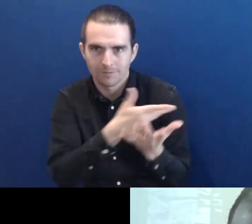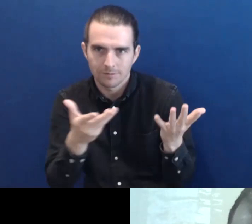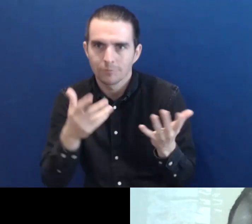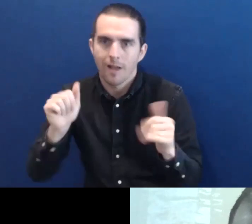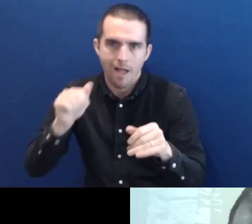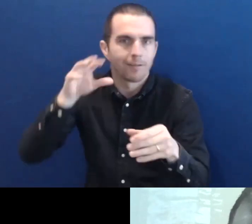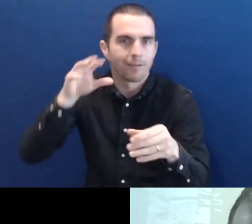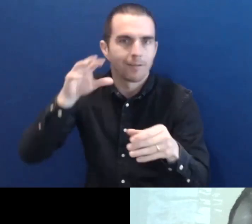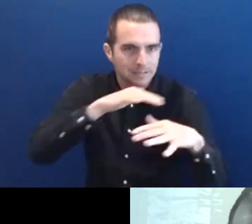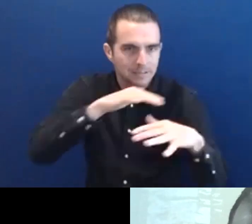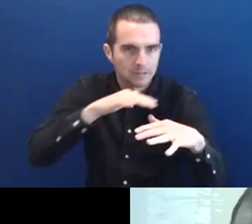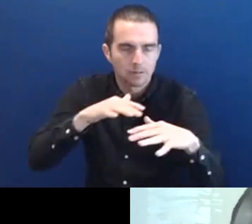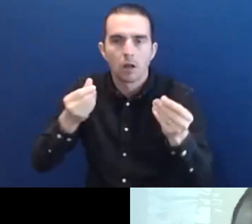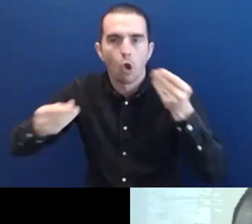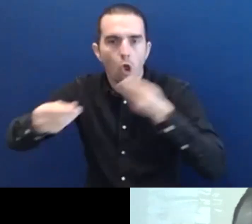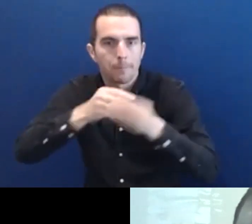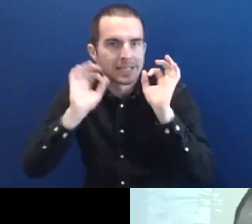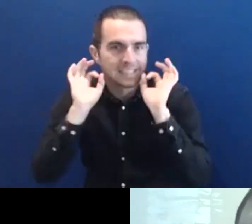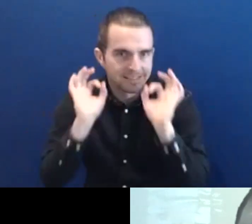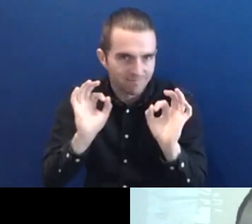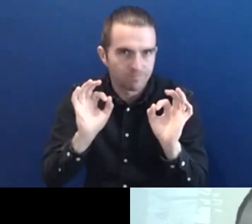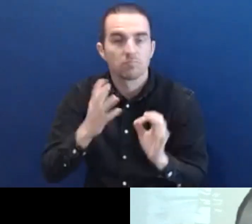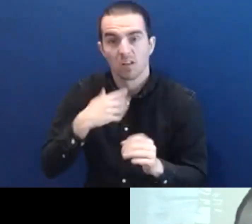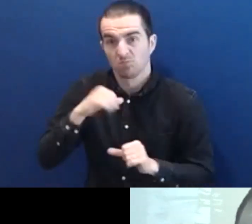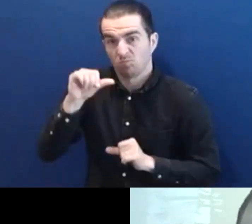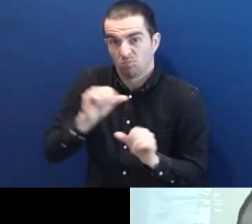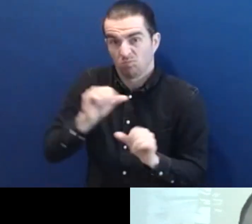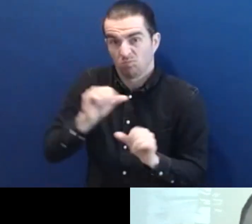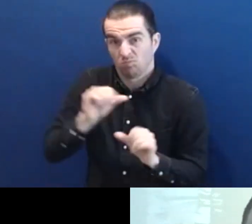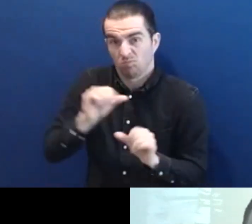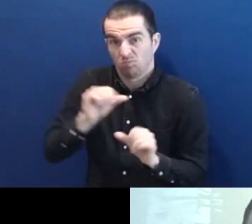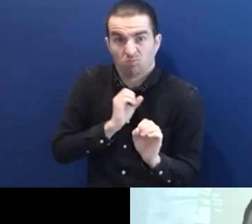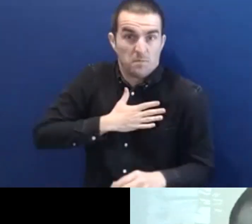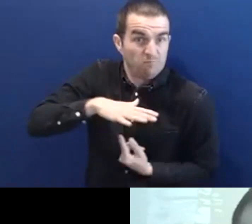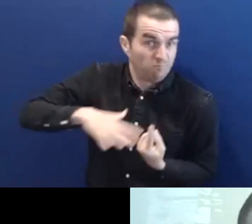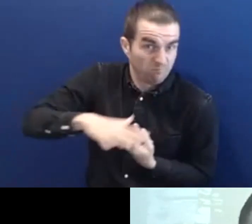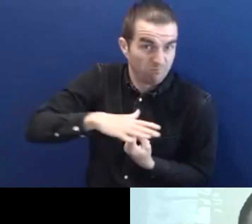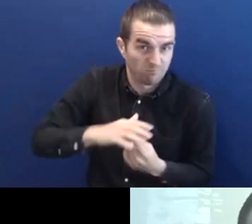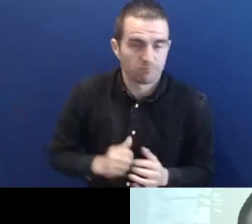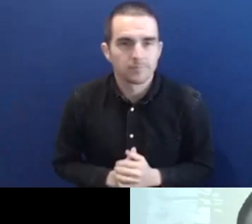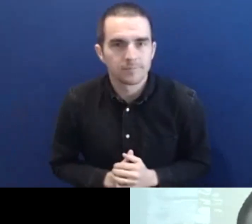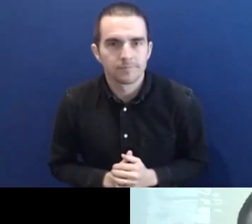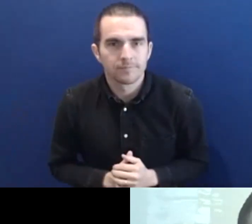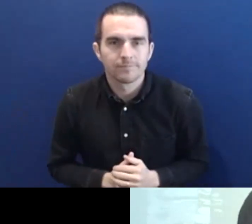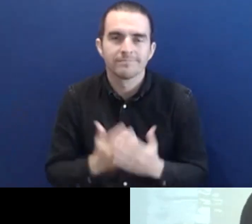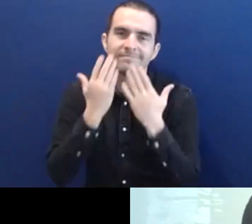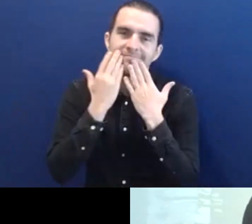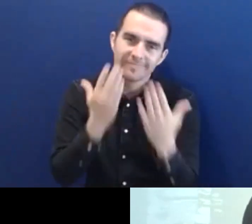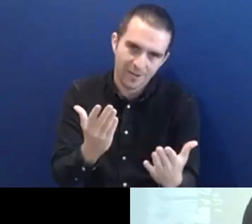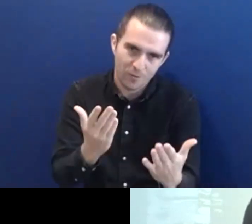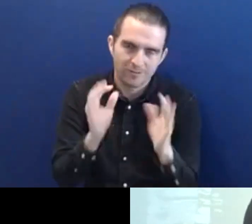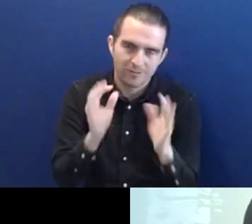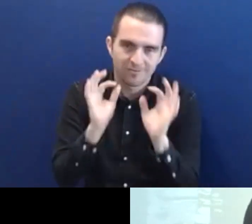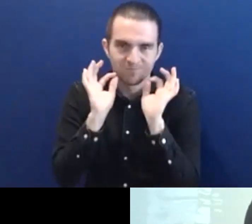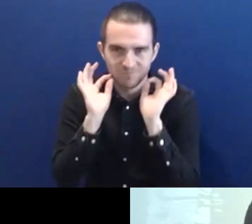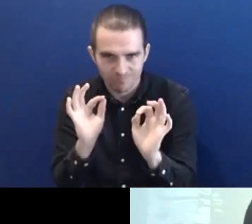Thank you very much, Agustino. Great to hear. And I think that's one of the nice things of this group. We have very